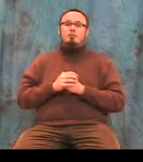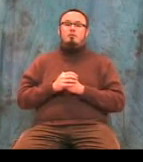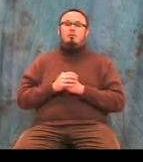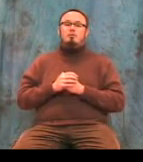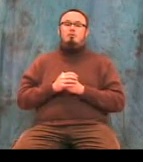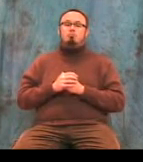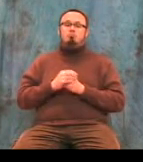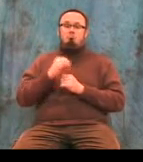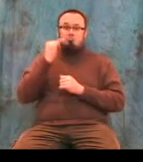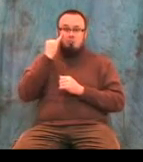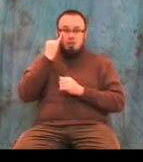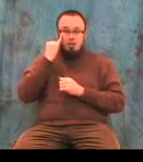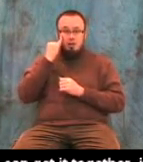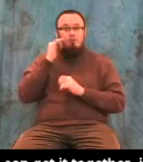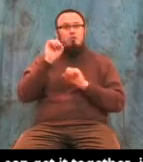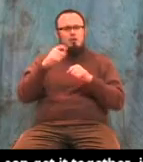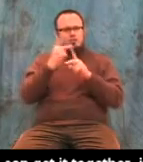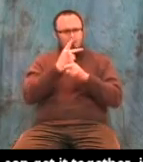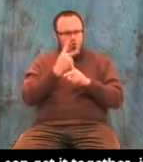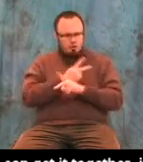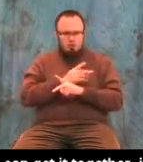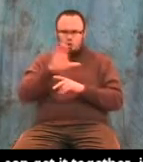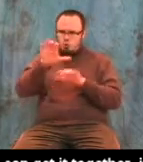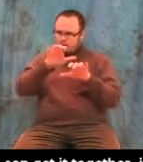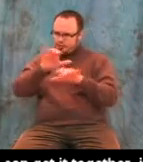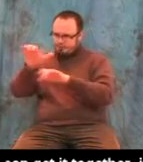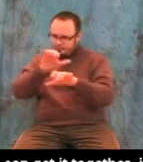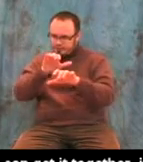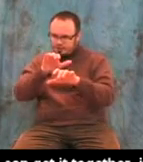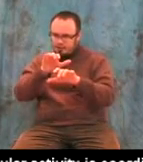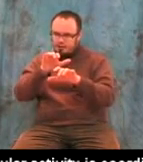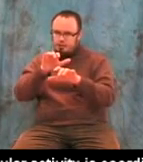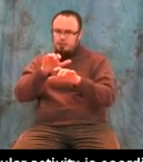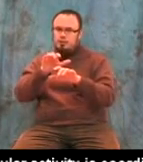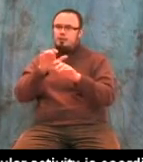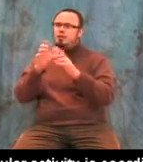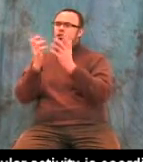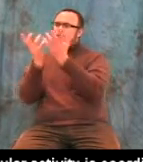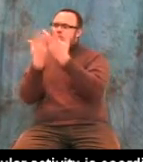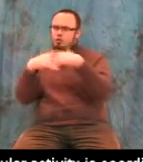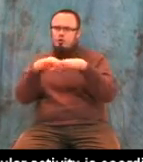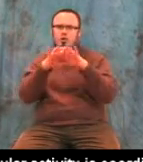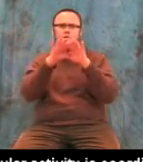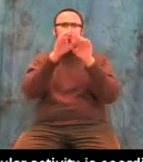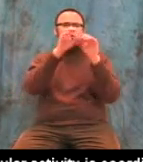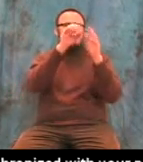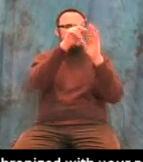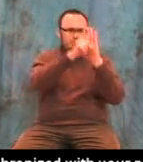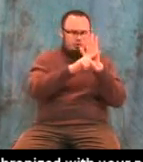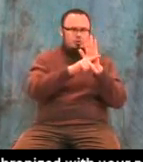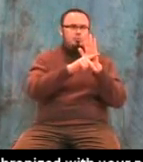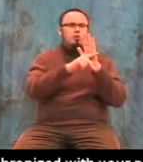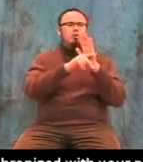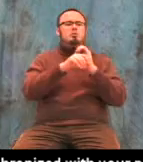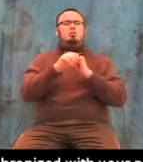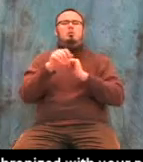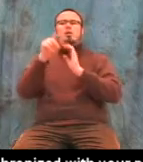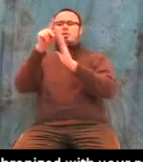If you can get it together, if your particular activity is coordinated and synchronized with your principles, and your